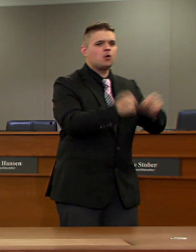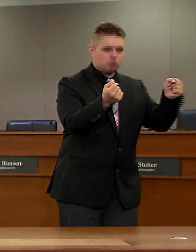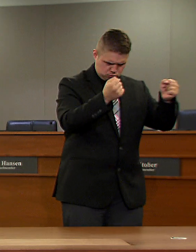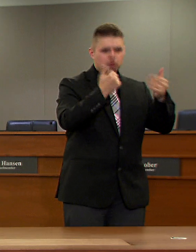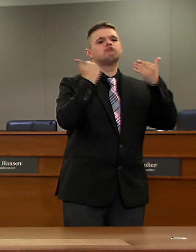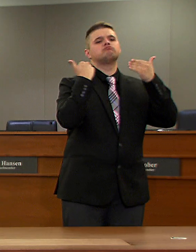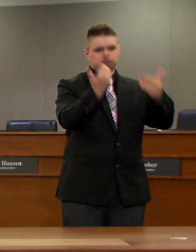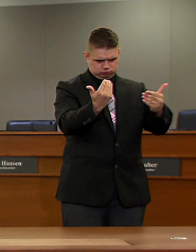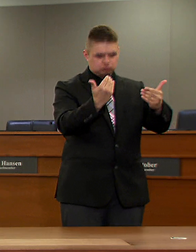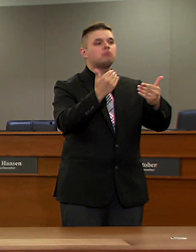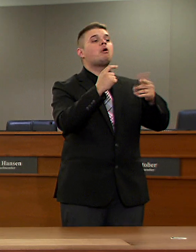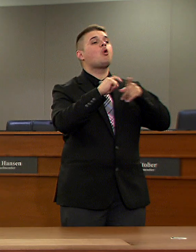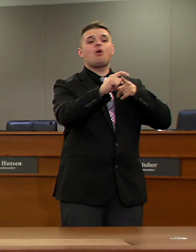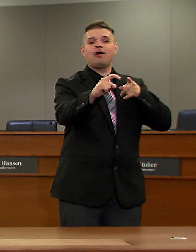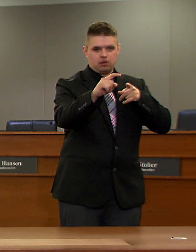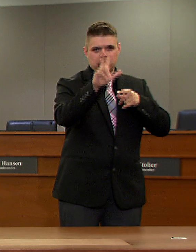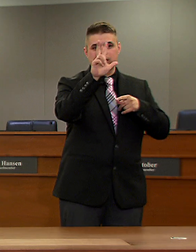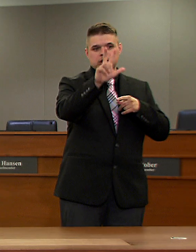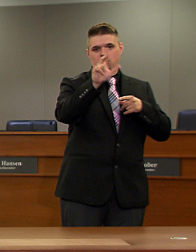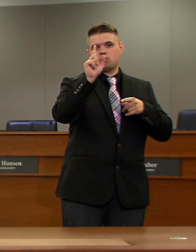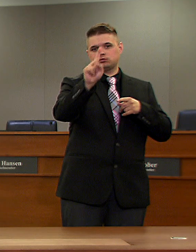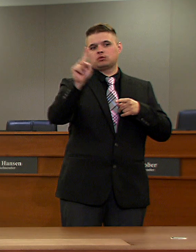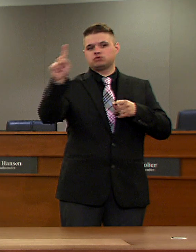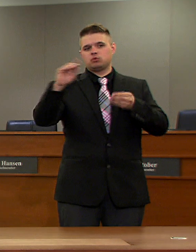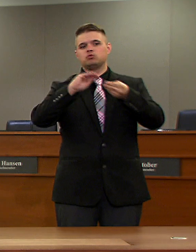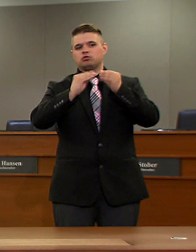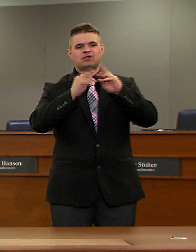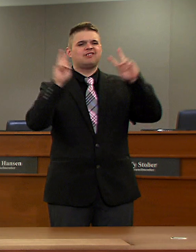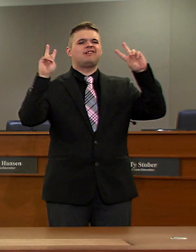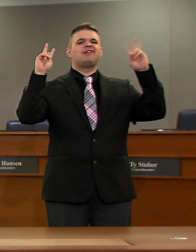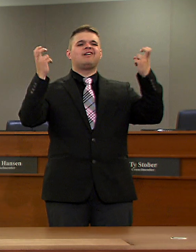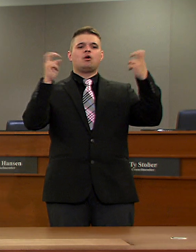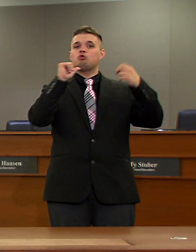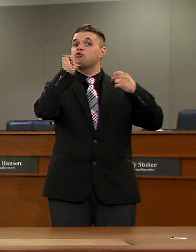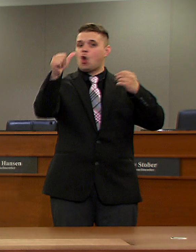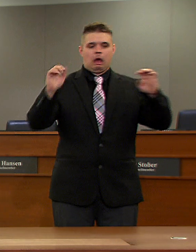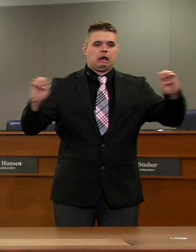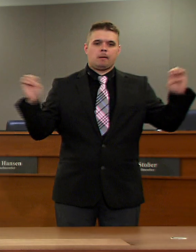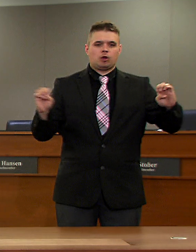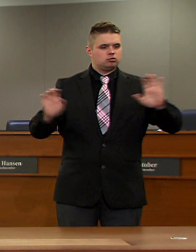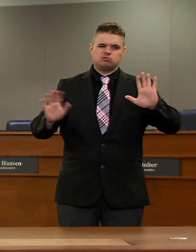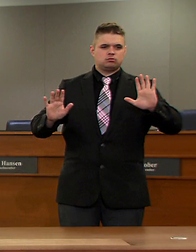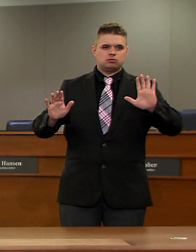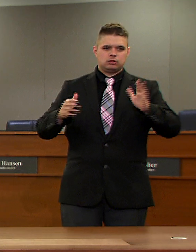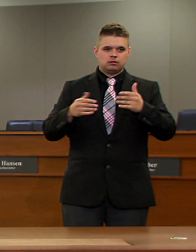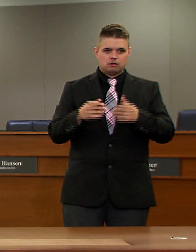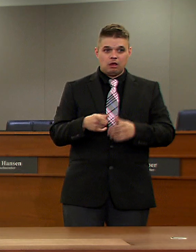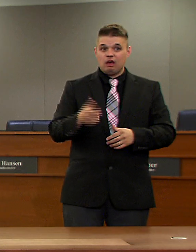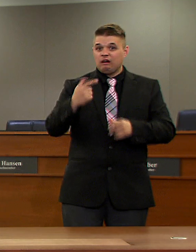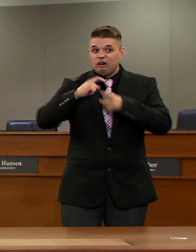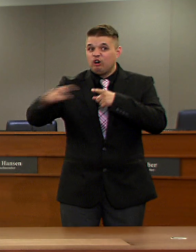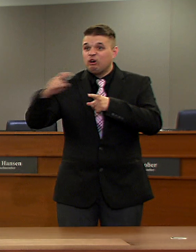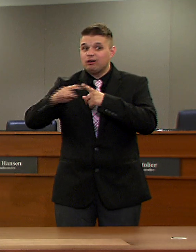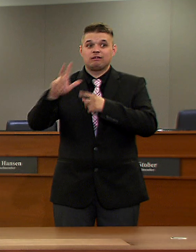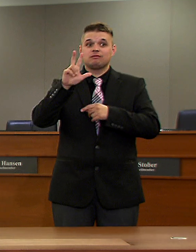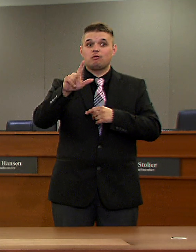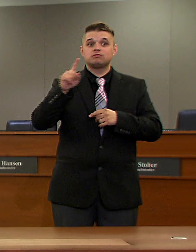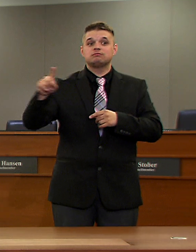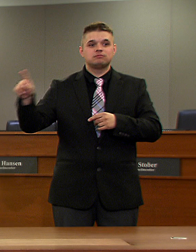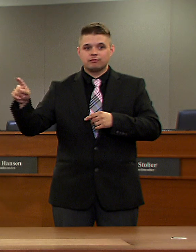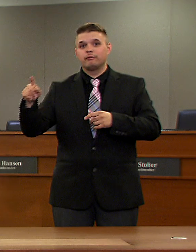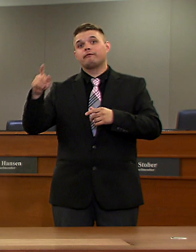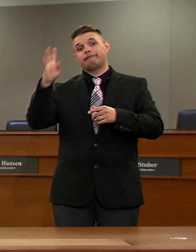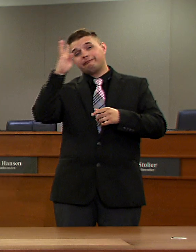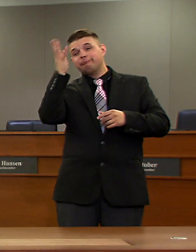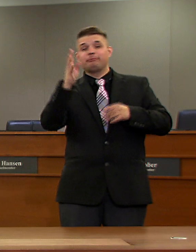the non-emergency number. But please do not call 311 just to report incidents